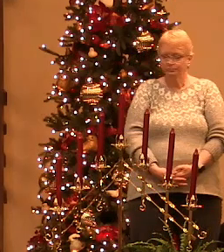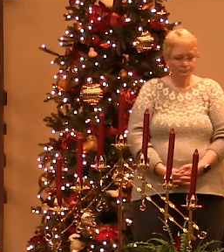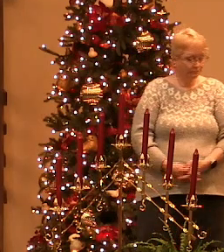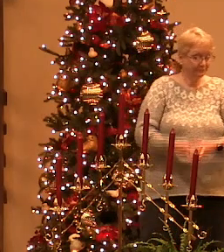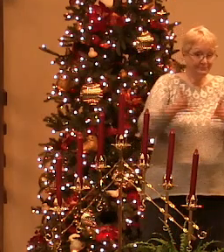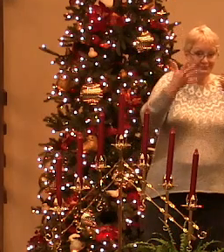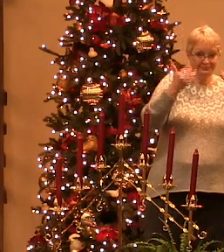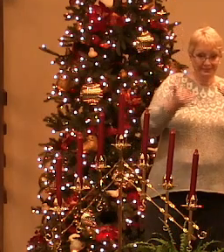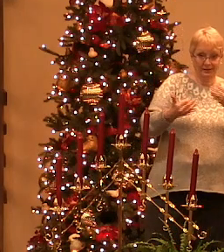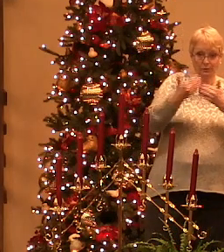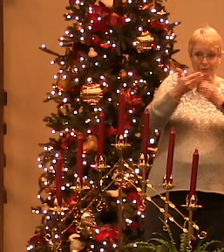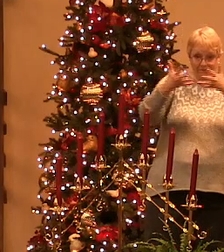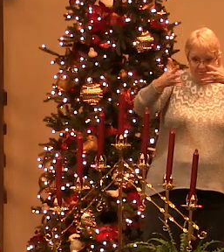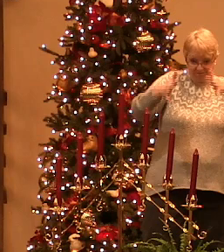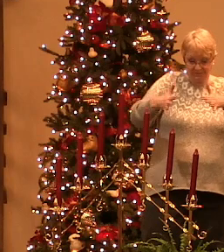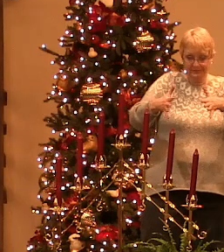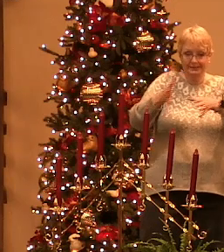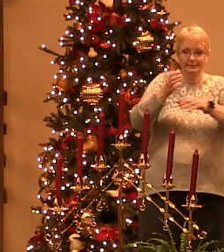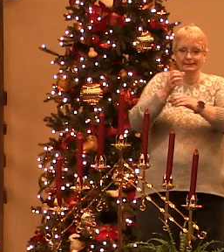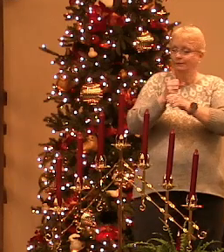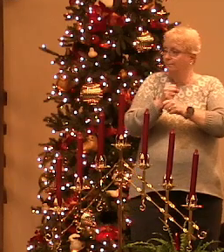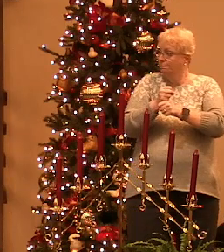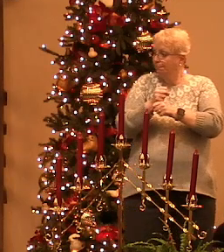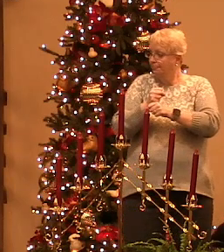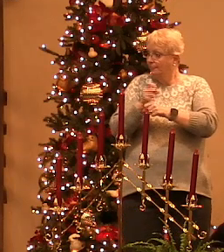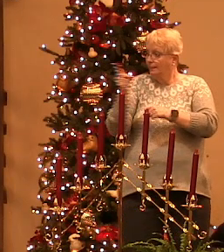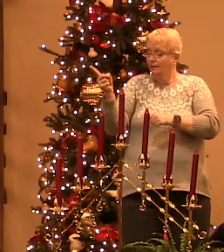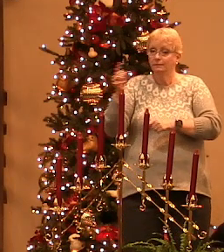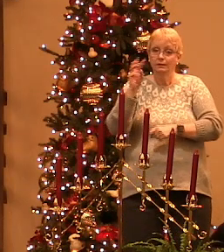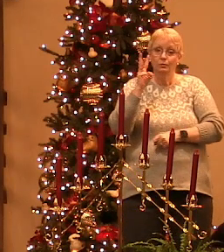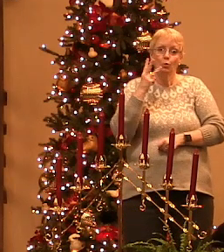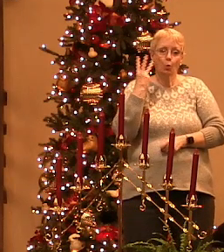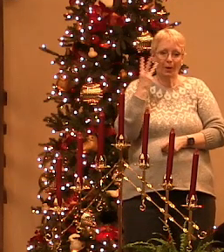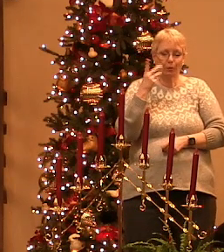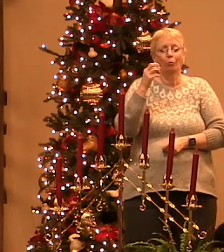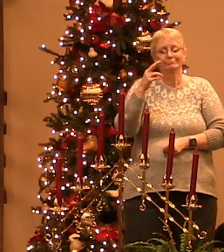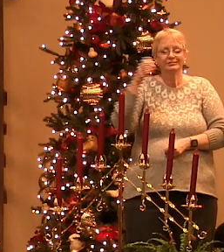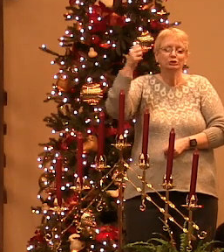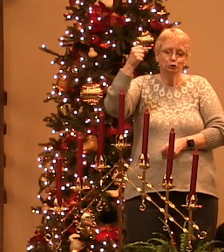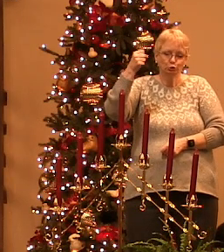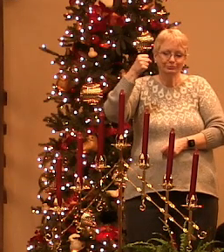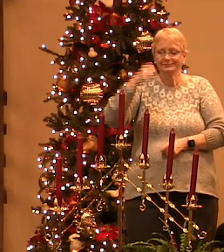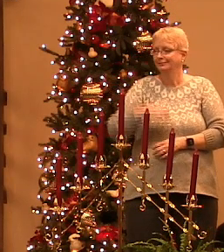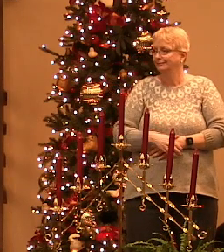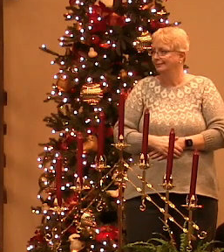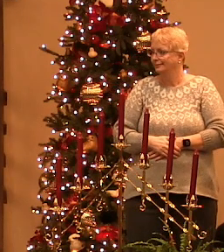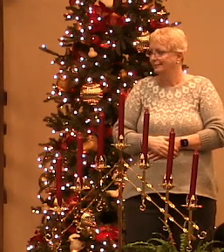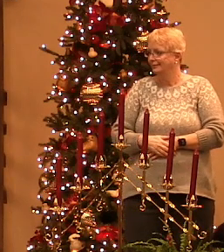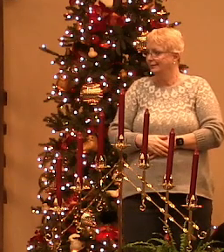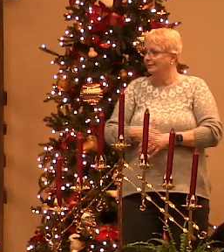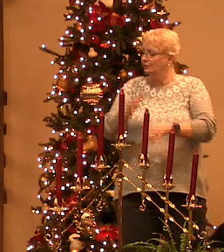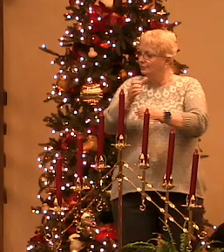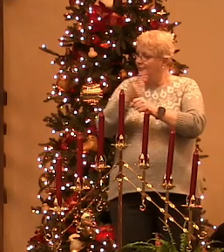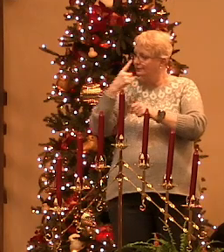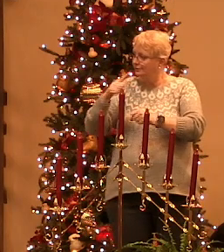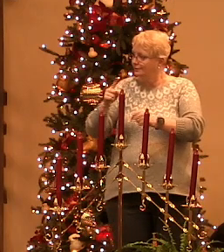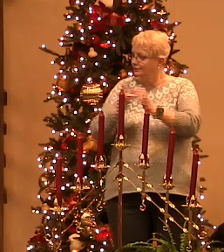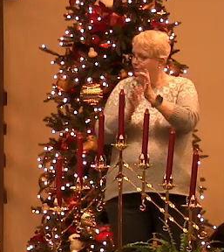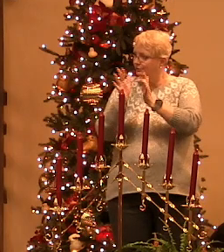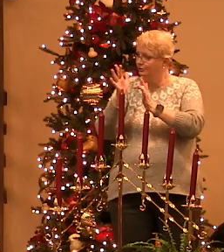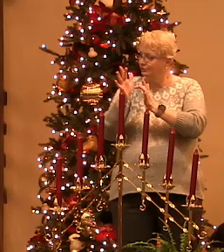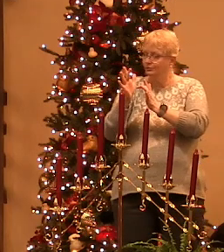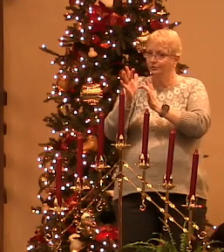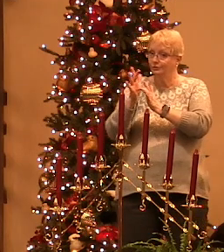After they took the bread, they took the wine in the first communion, and we're going to take juice. And this juice